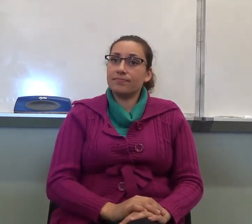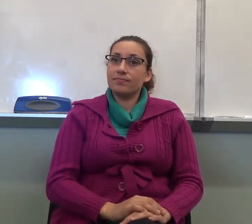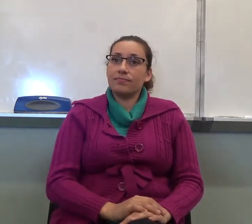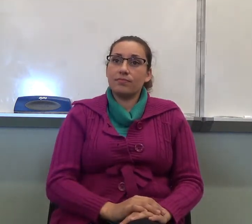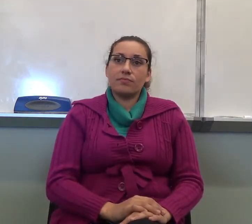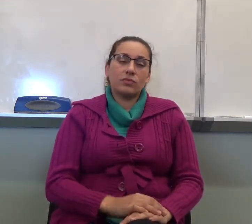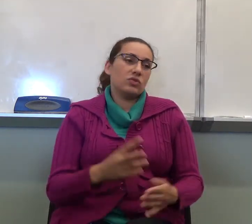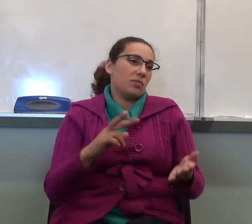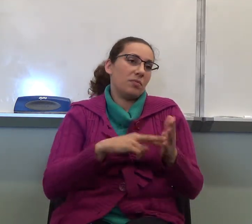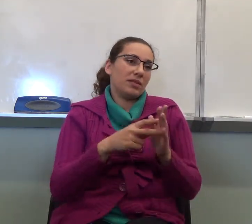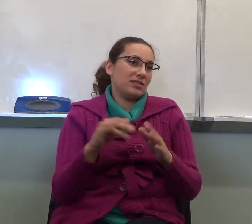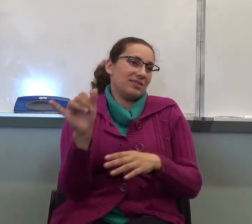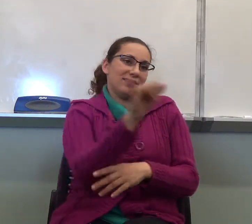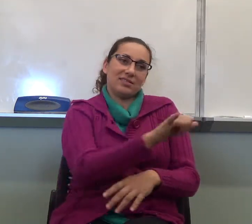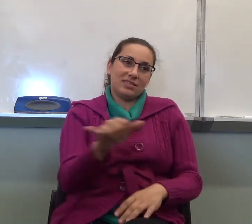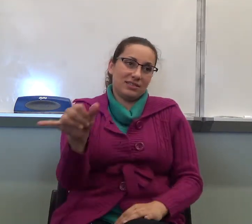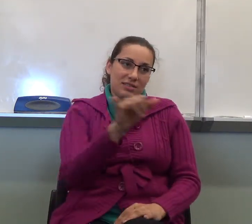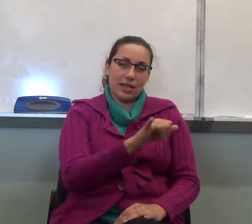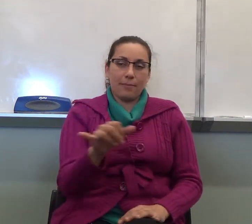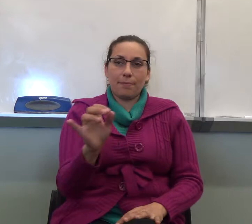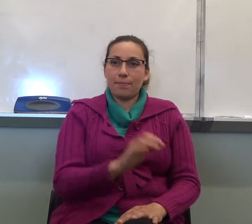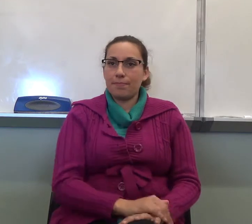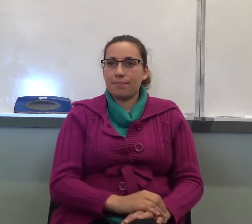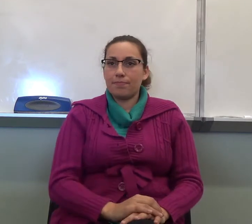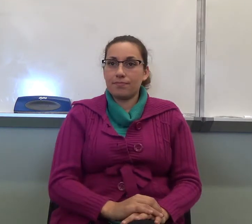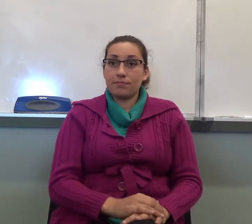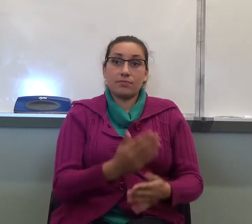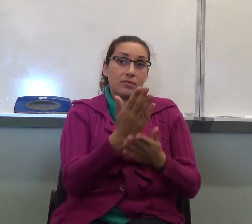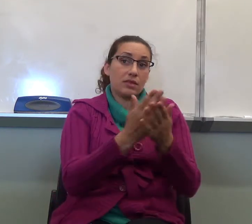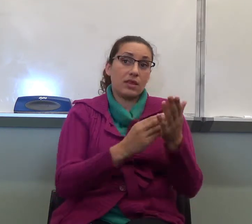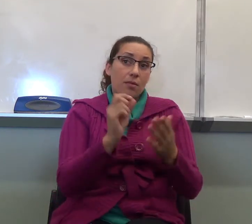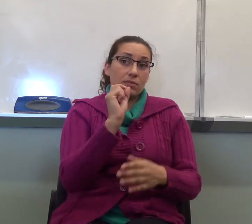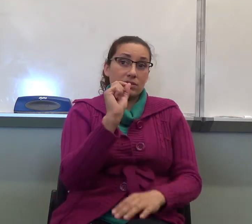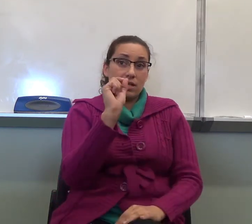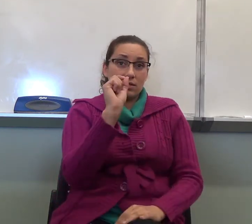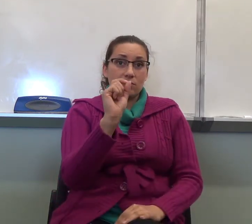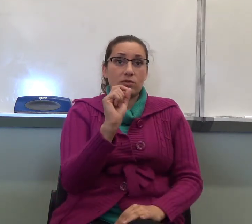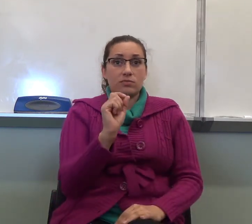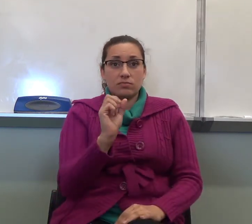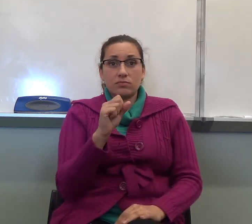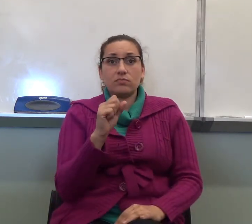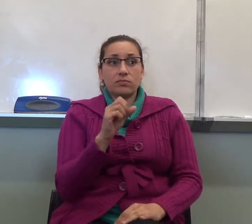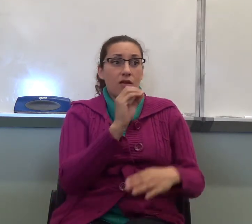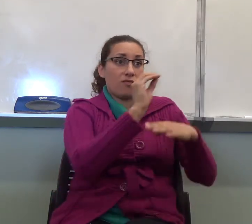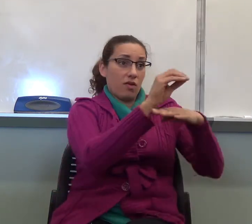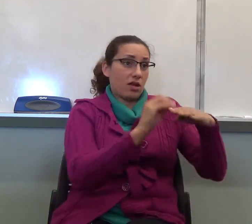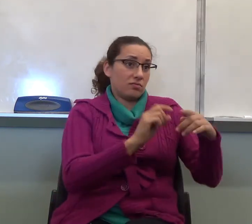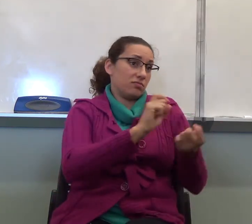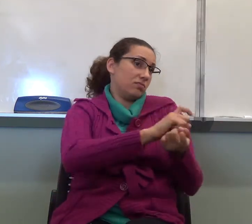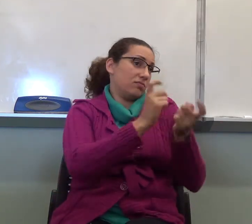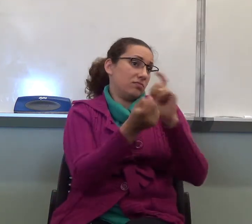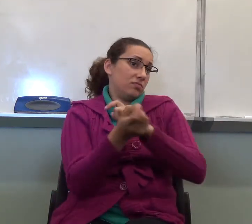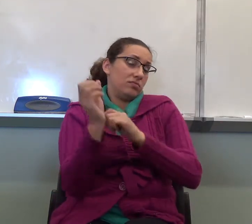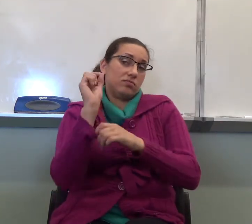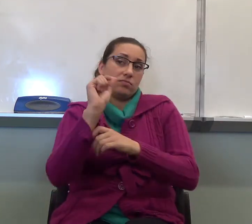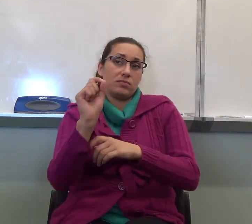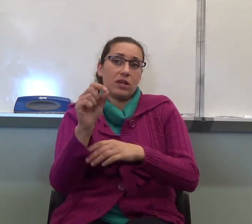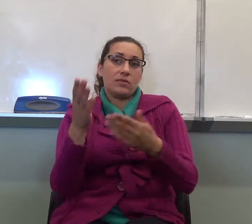hundredths. So some decimals, yes, fractions are really easy to represent. This